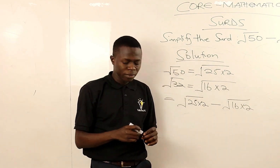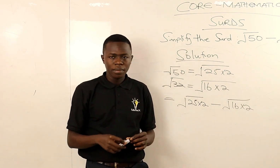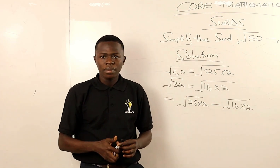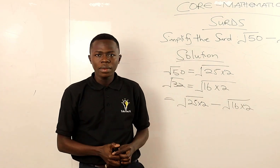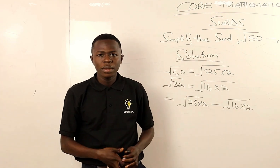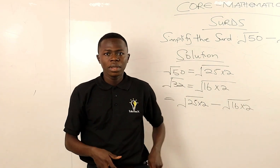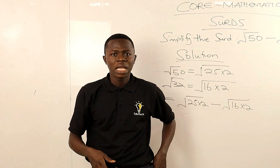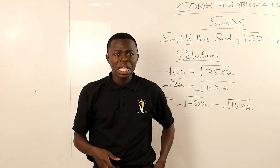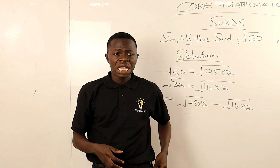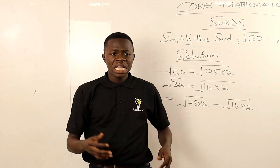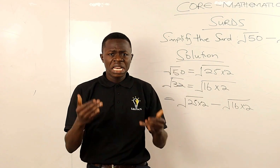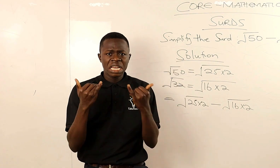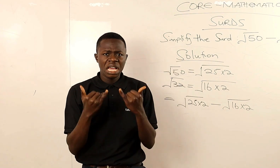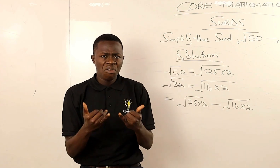of 16 multiplied by 2.